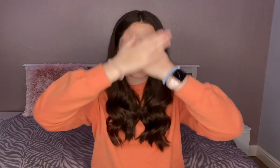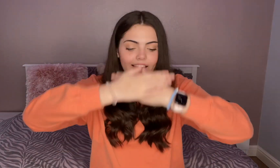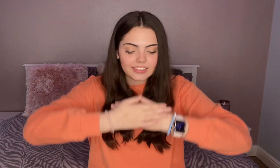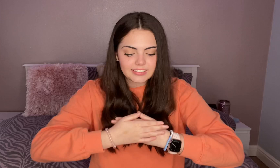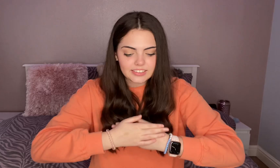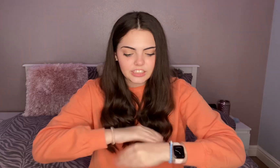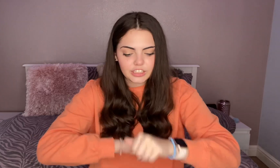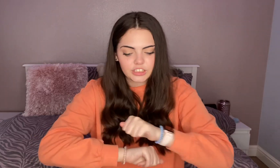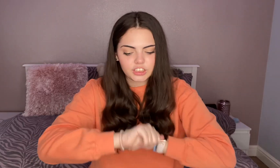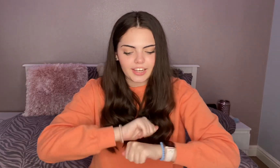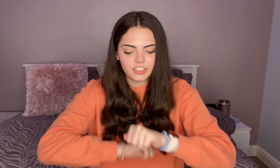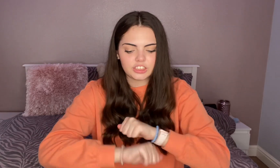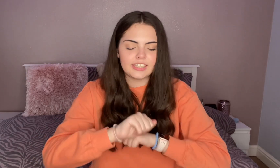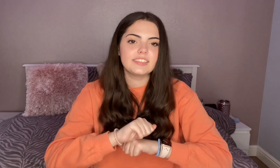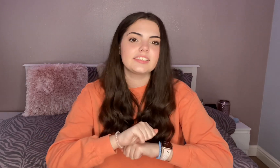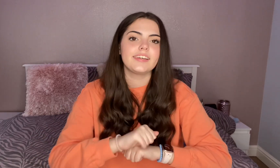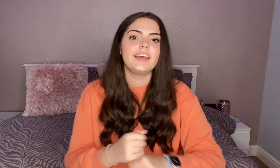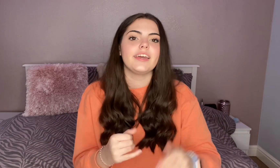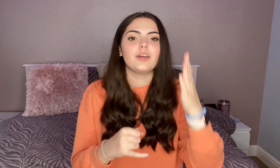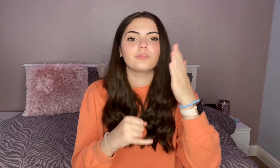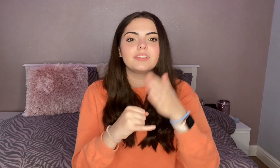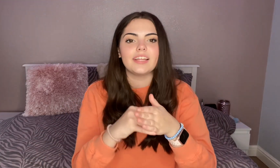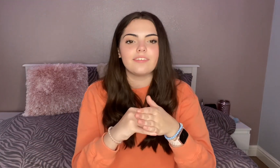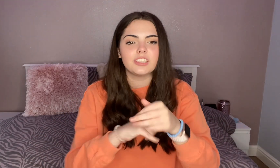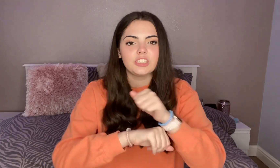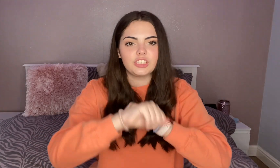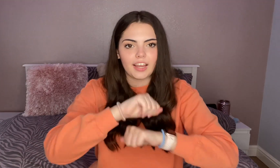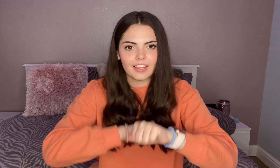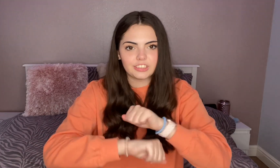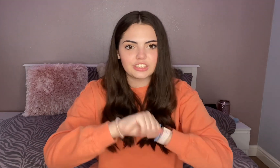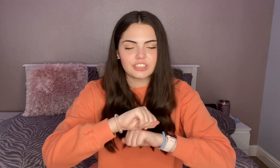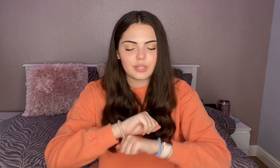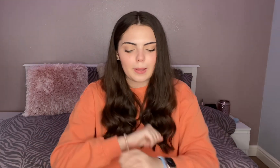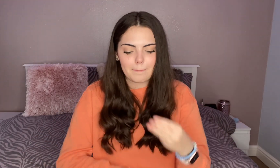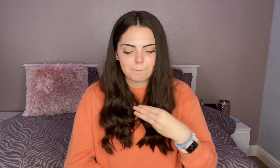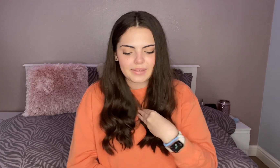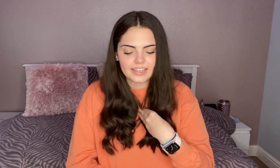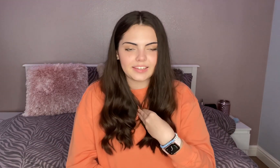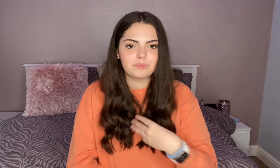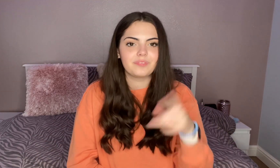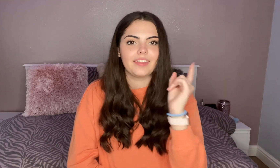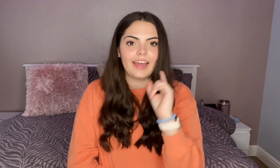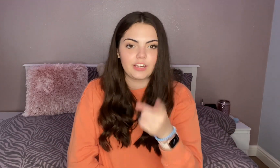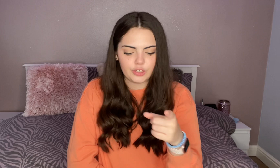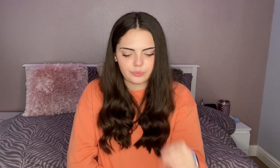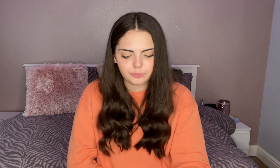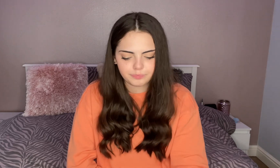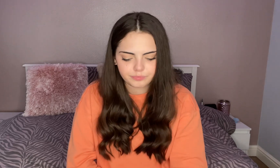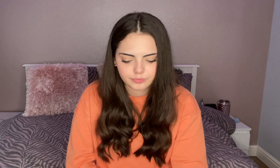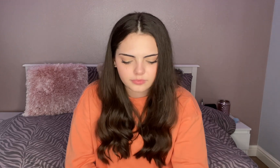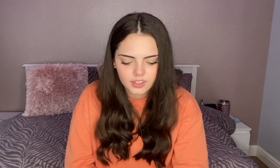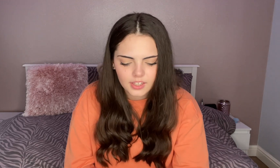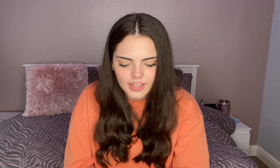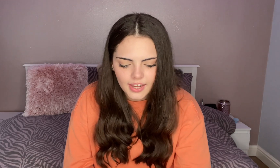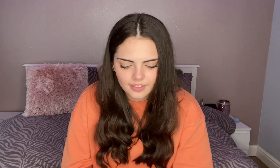night changes, it will never change me and you. And then